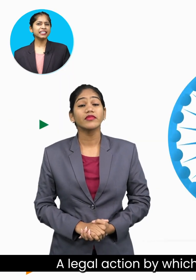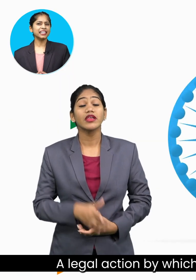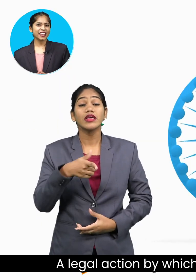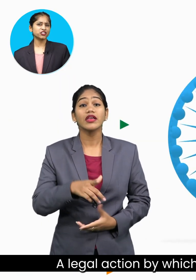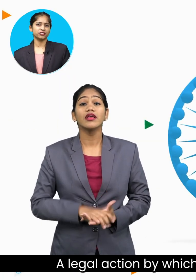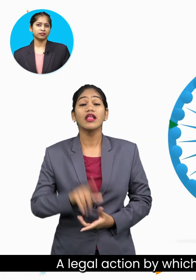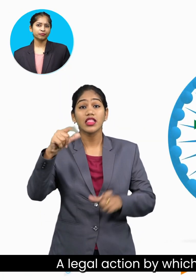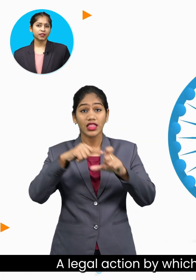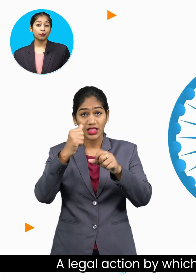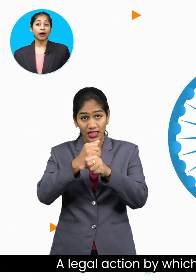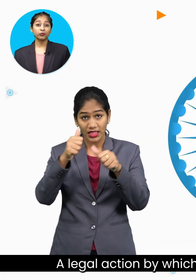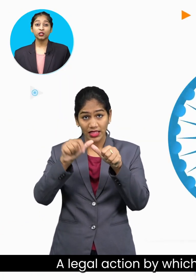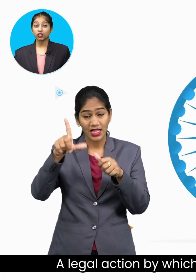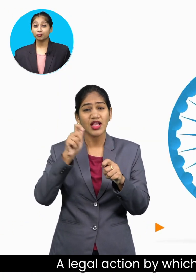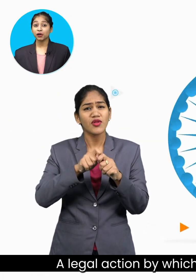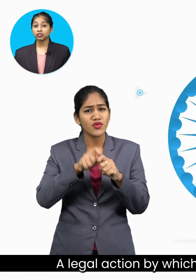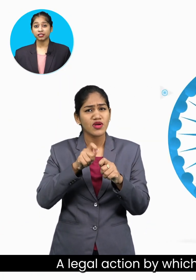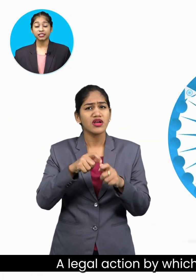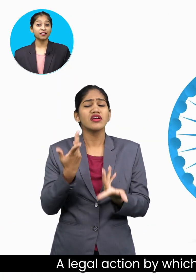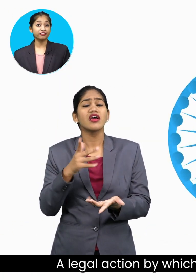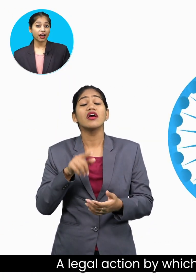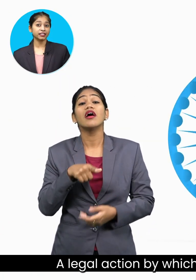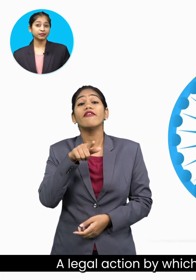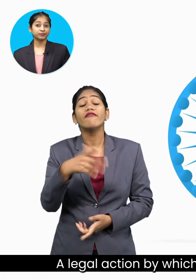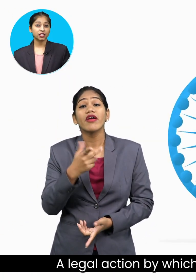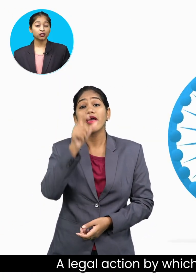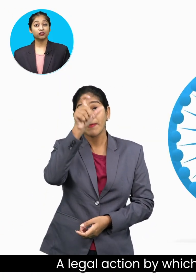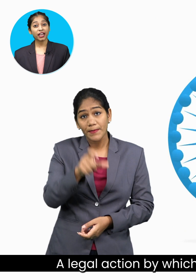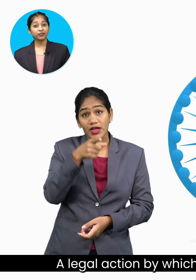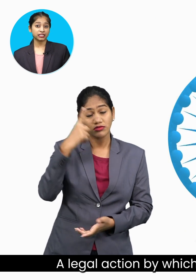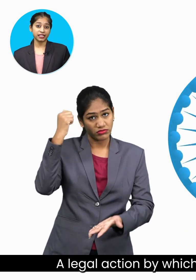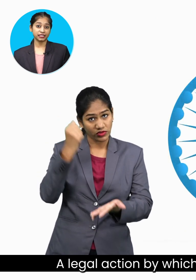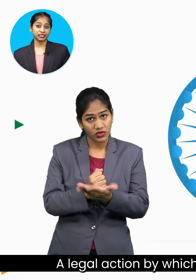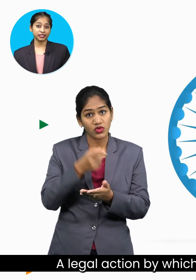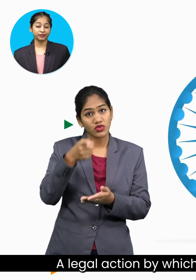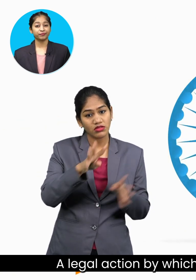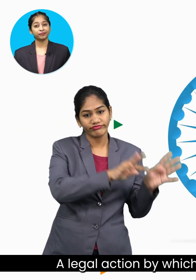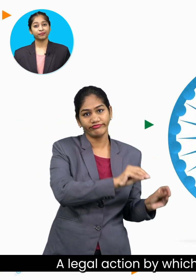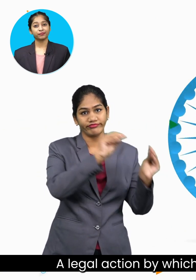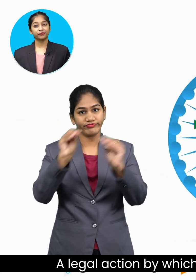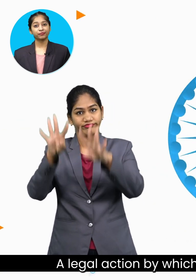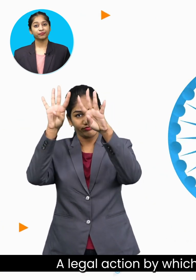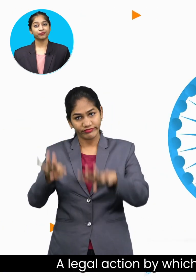A legal action by which a person is confined to their residence.